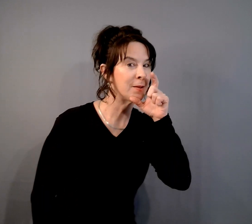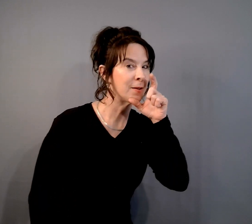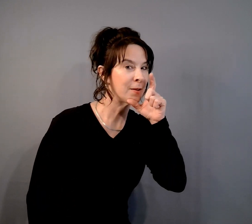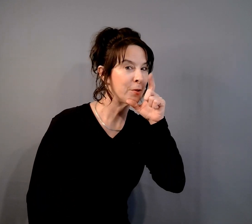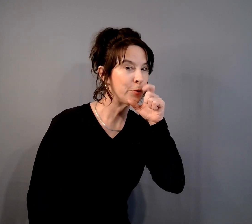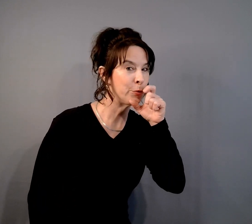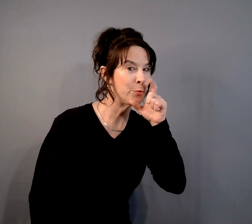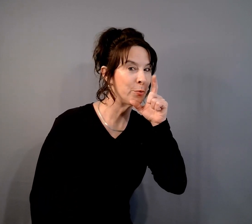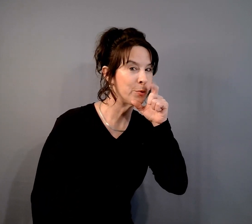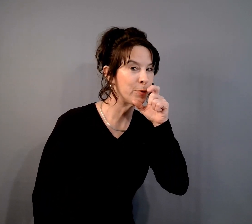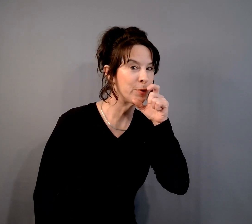Who